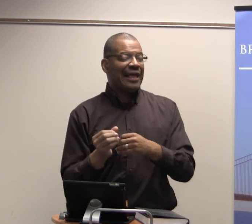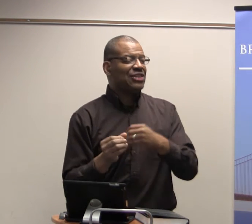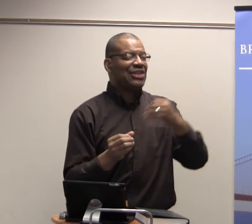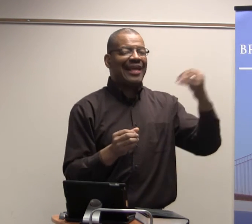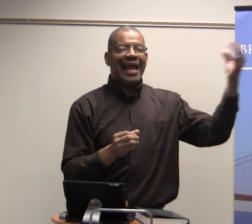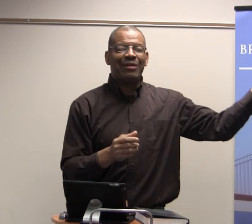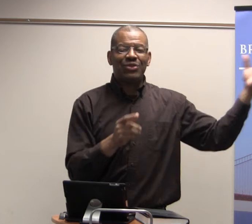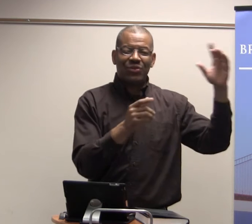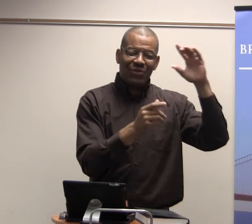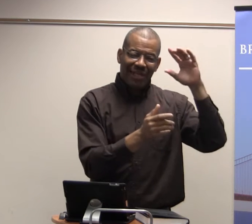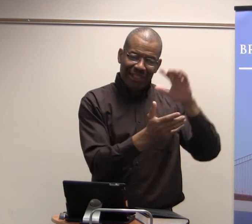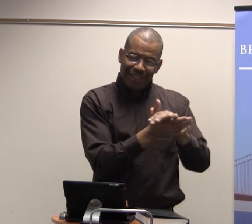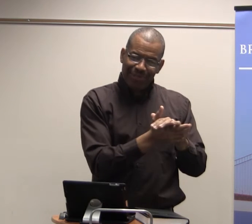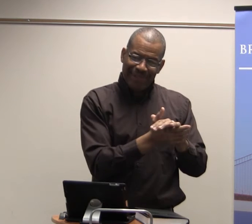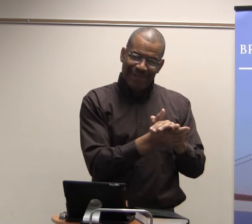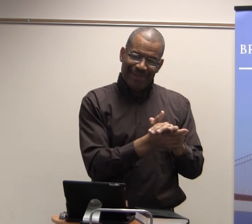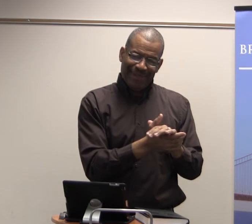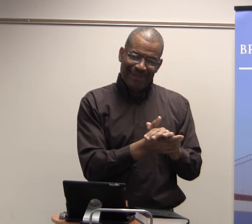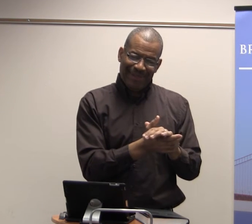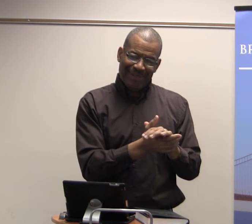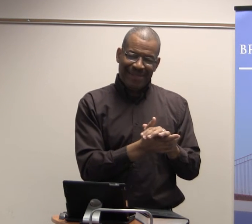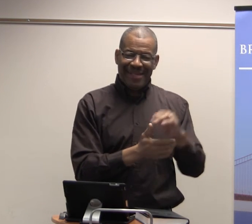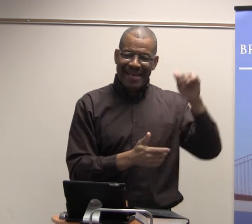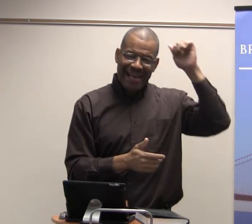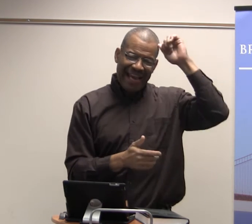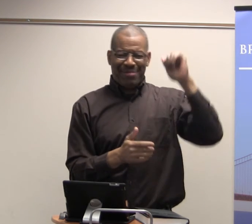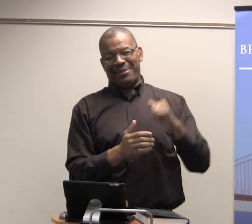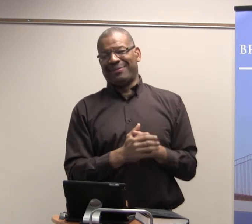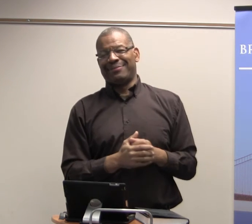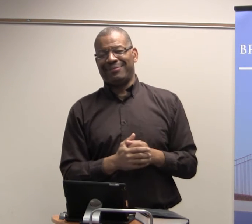And she ate to her husband, Adam.